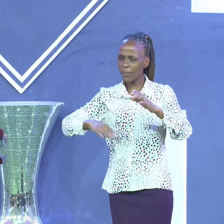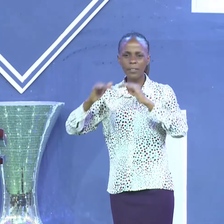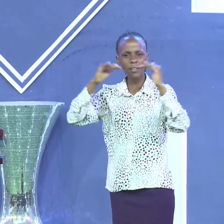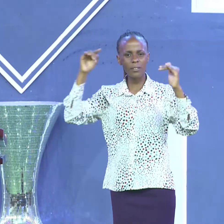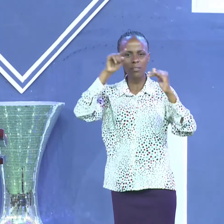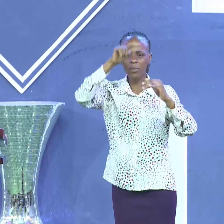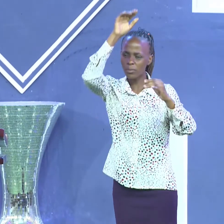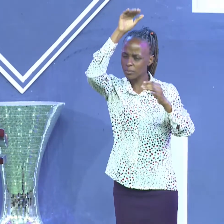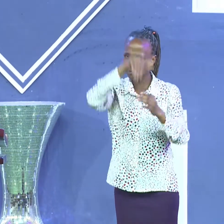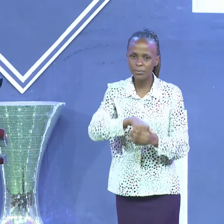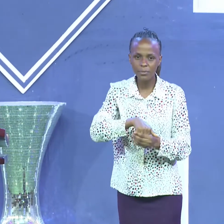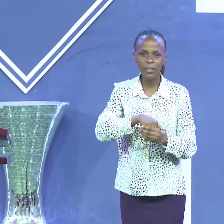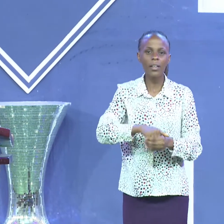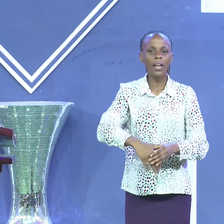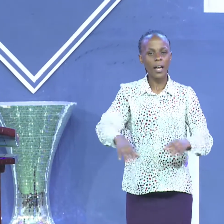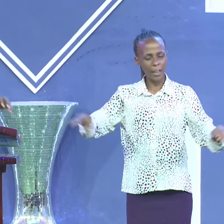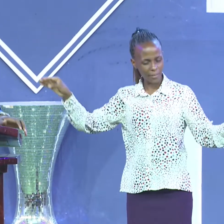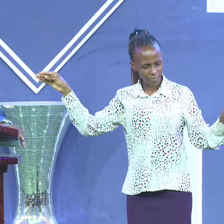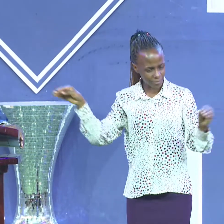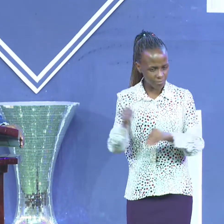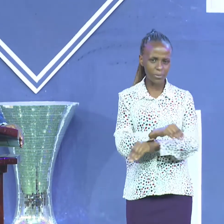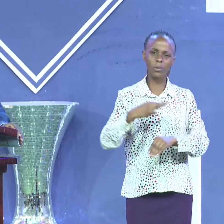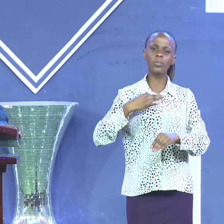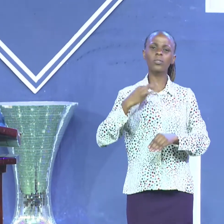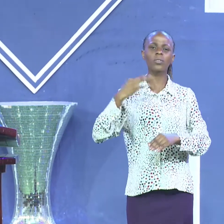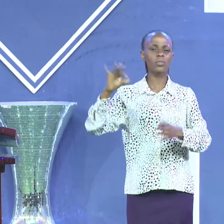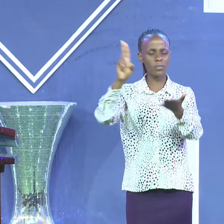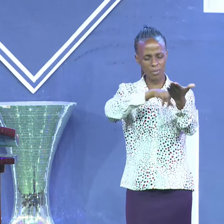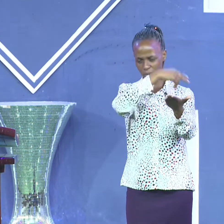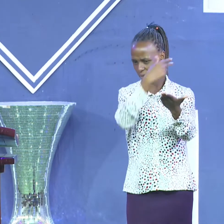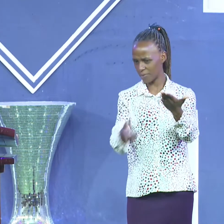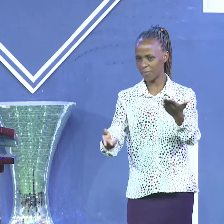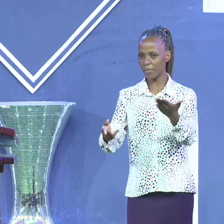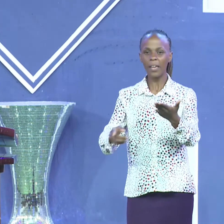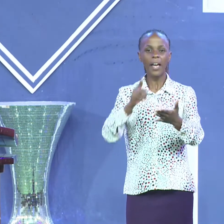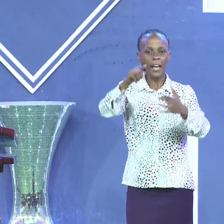excel at the level at which you've been, that He may change the garment of